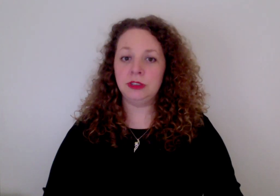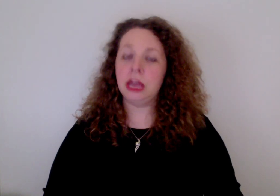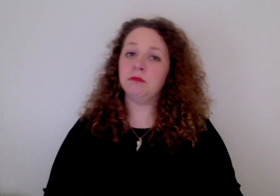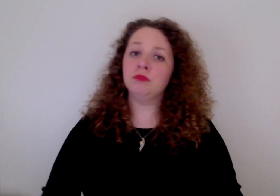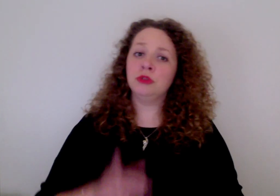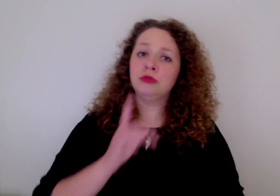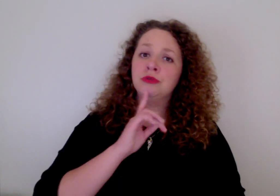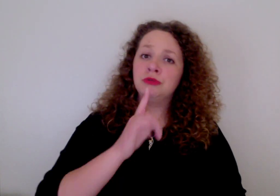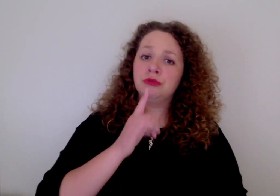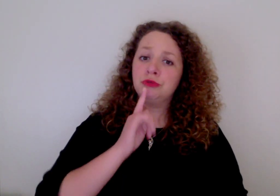say,